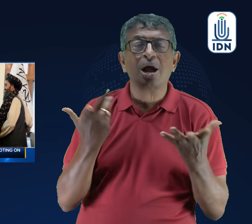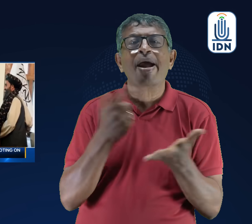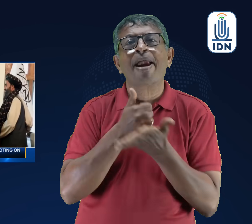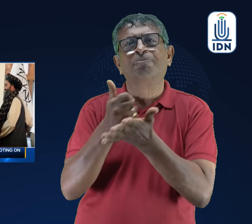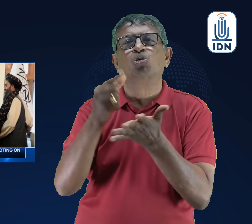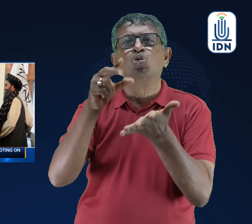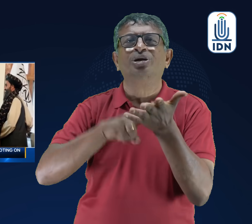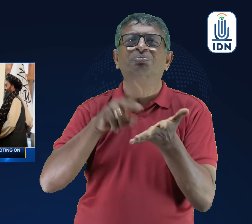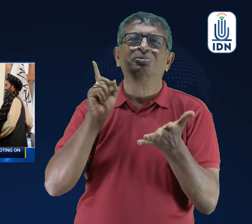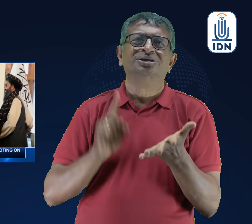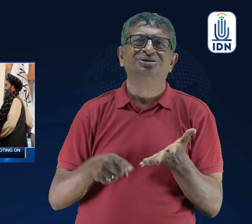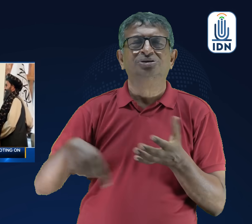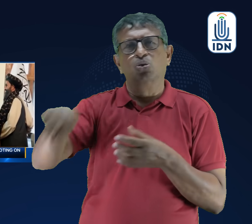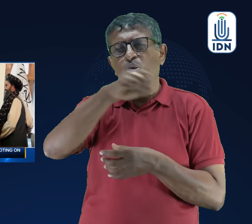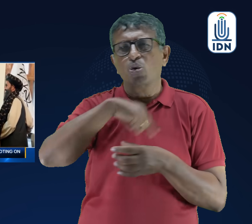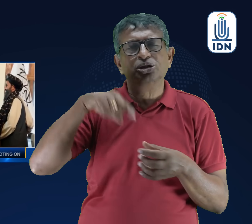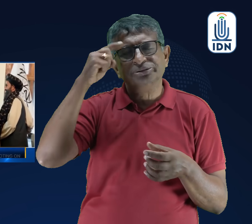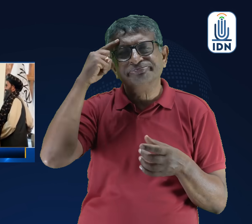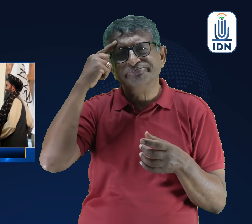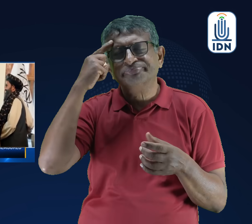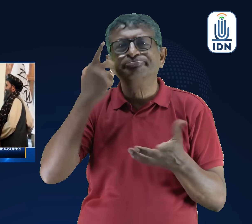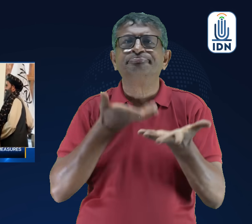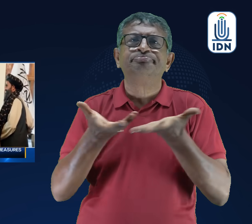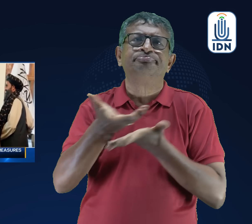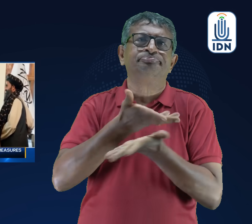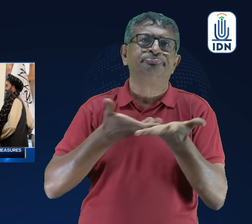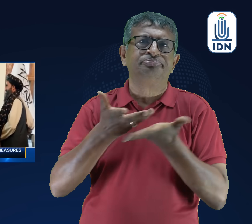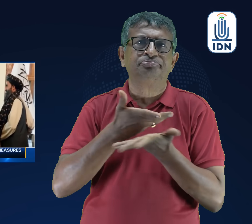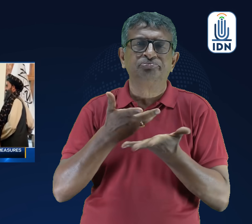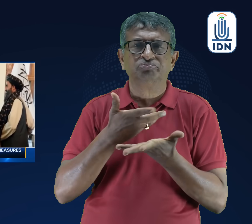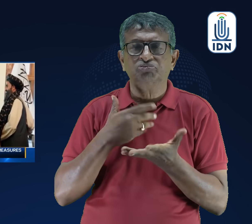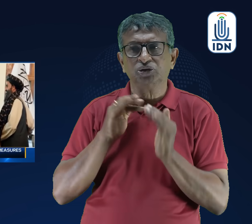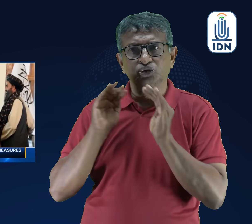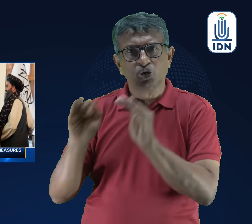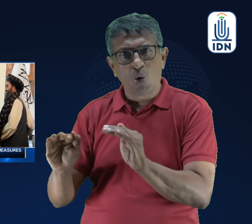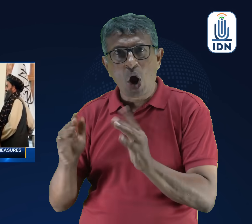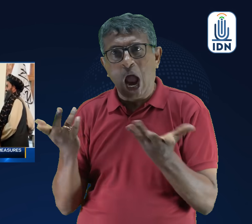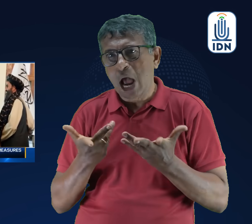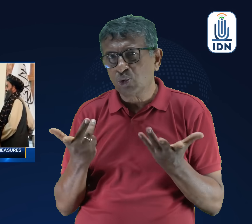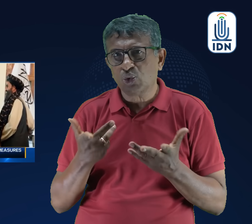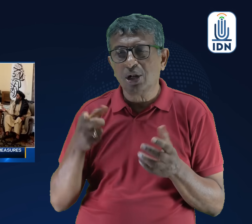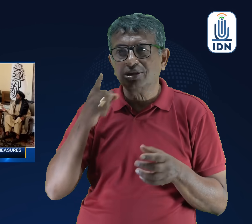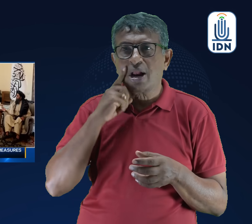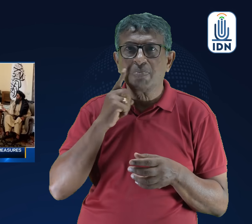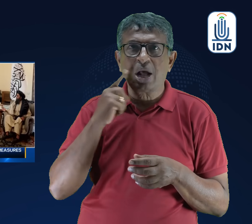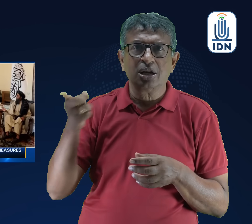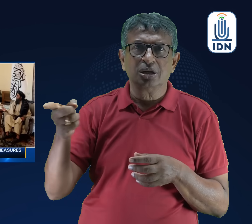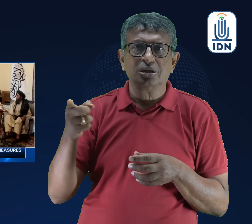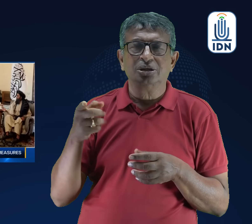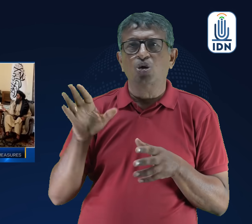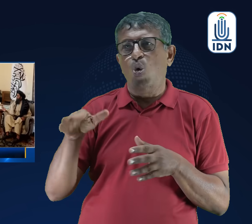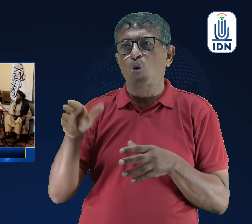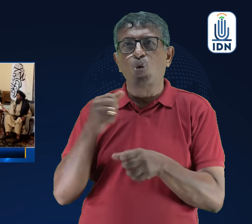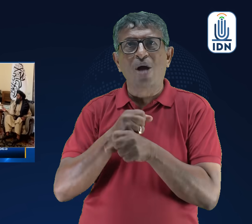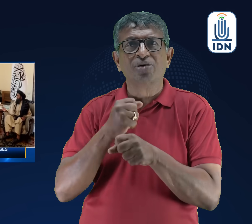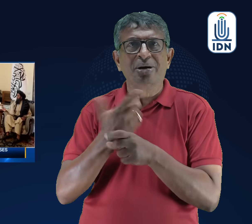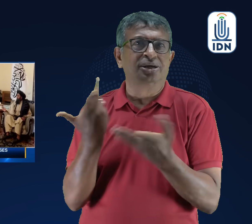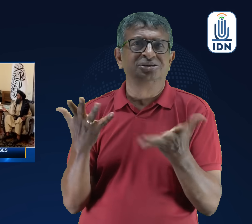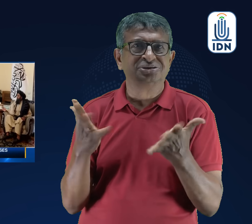of our world today. Secondly, the political equations have changed. The Taliban emerged as Pakistan's proxy, but now their